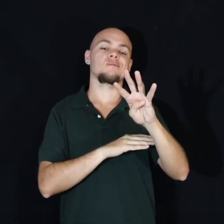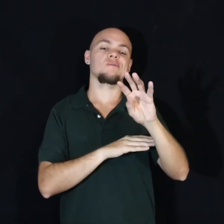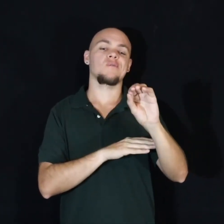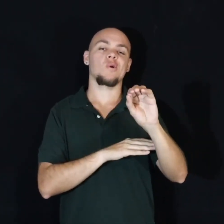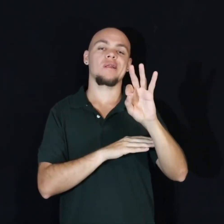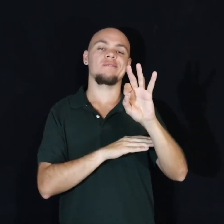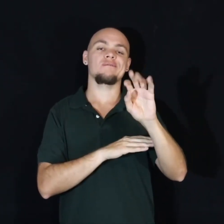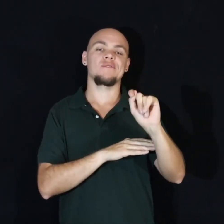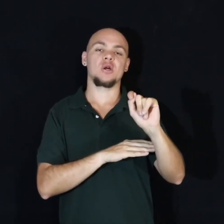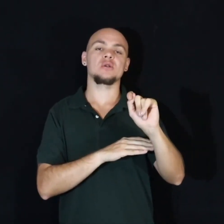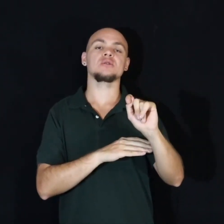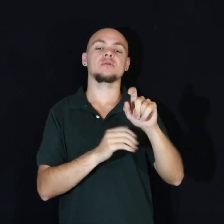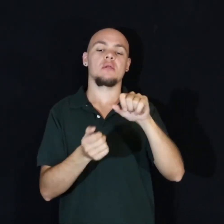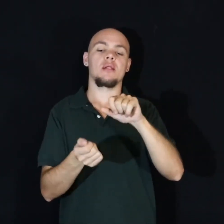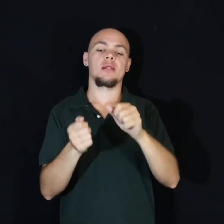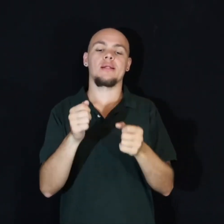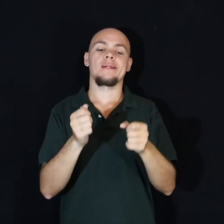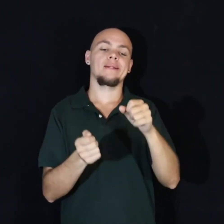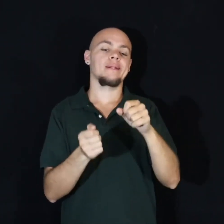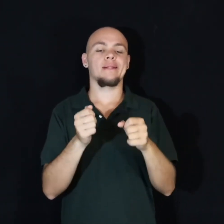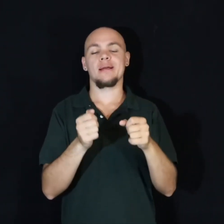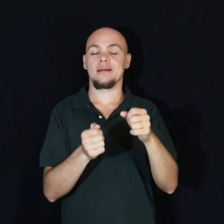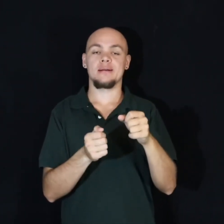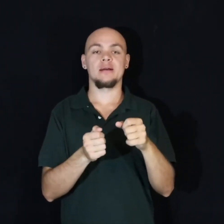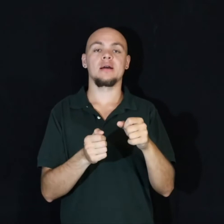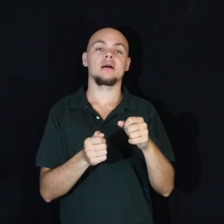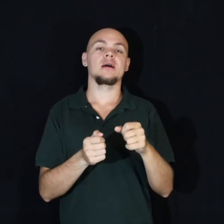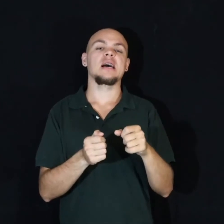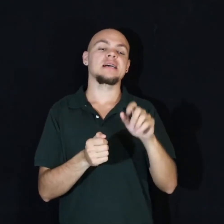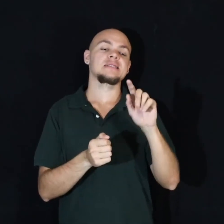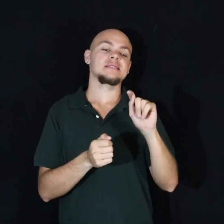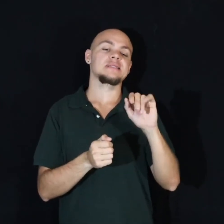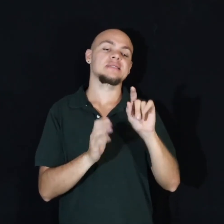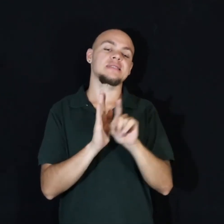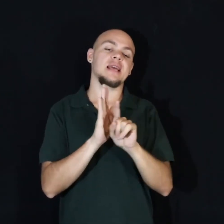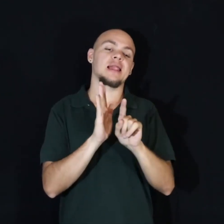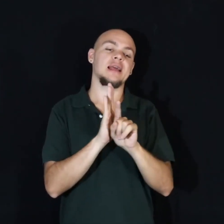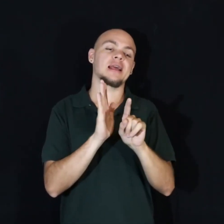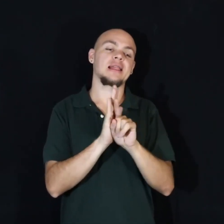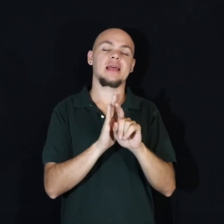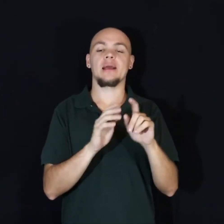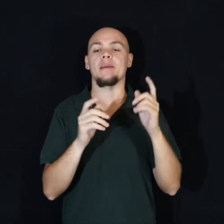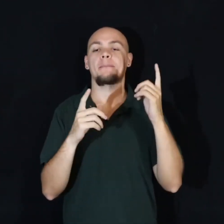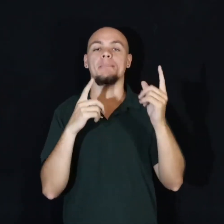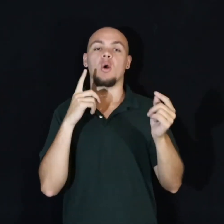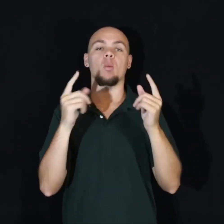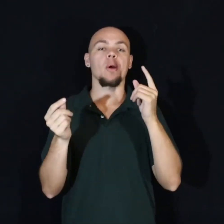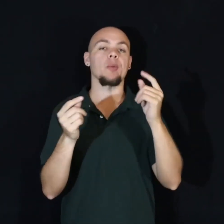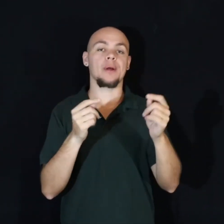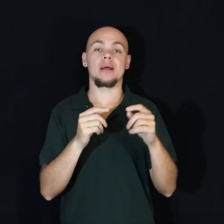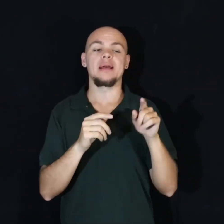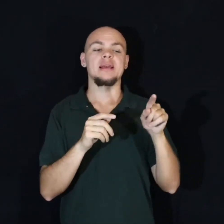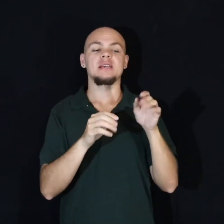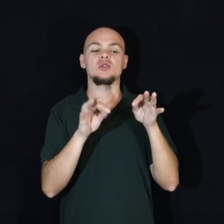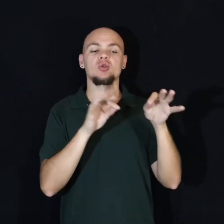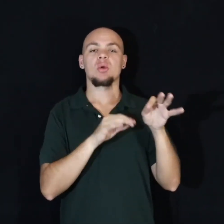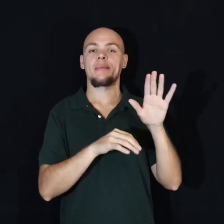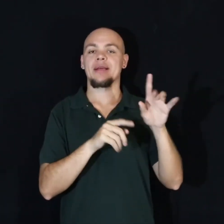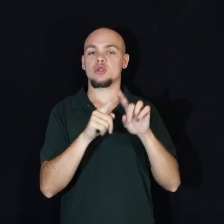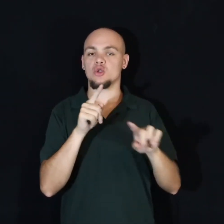back on the starboard. Ting-a-ling-ling. Chow. The left hand began to describe circles. "Stop the starboard. Ting-a-ling-ling. Stop